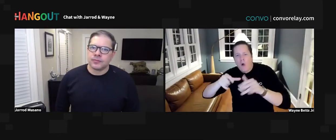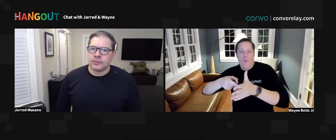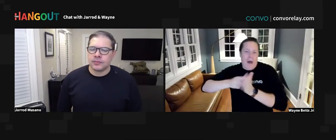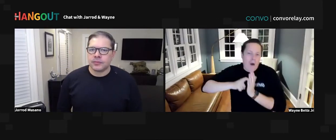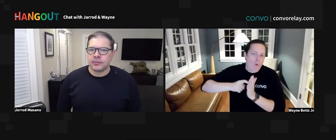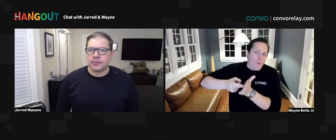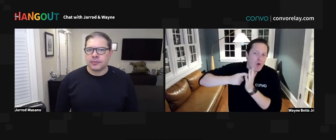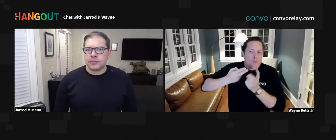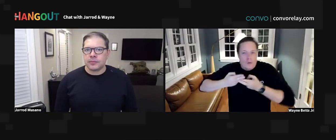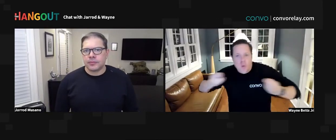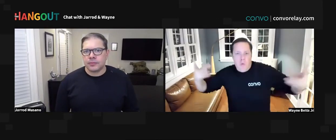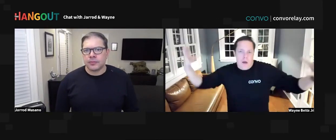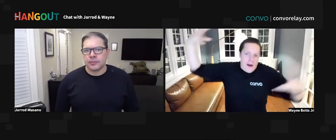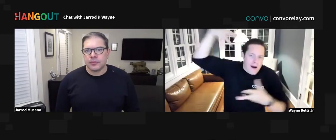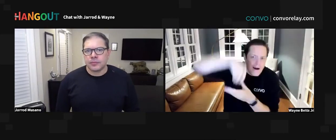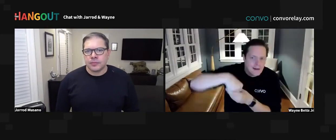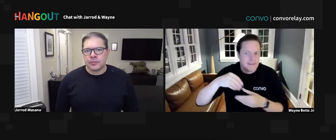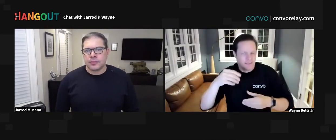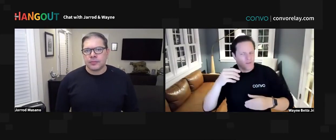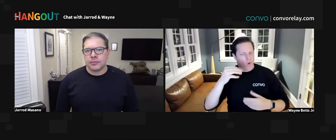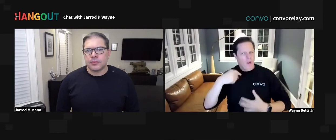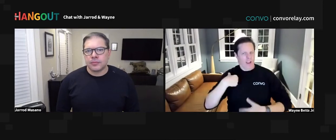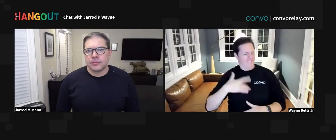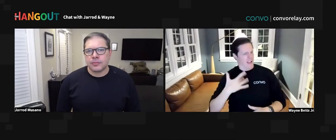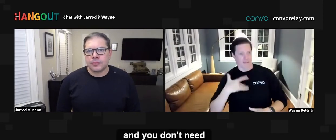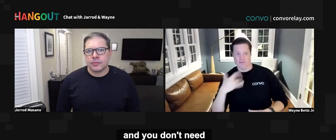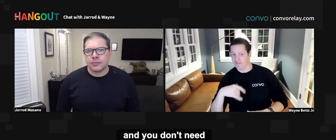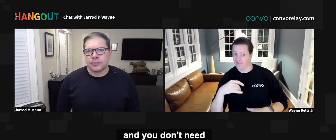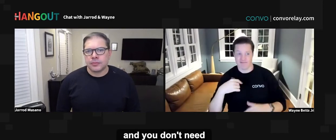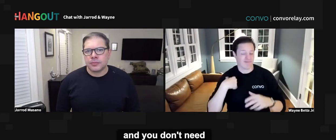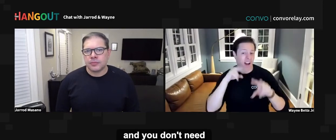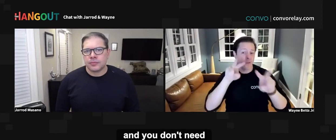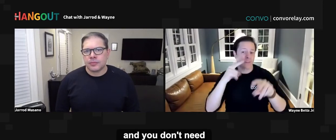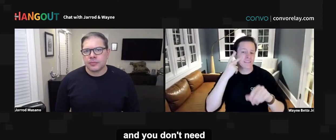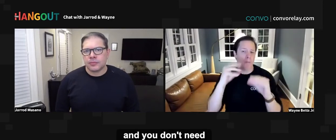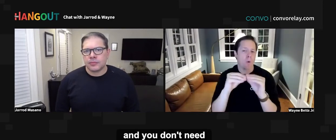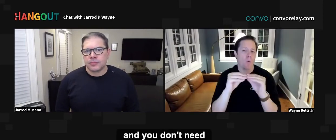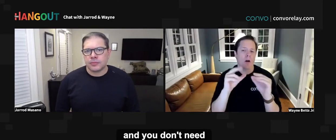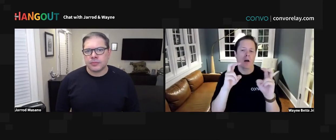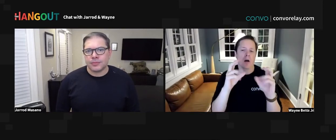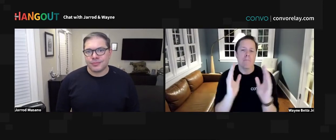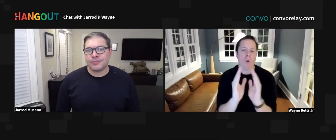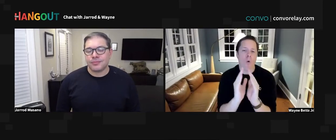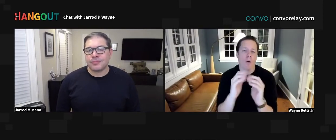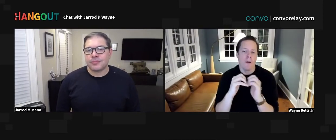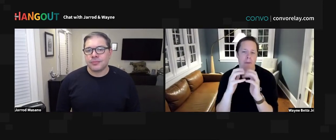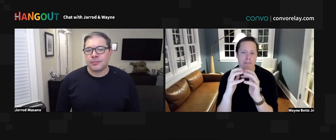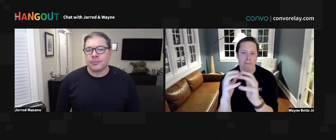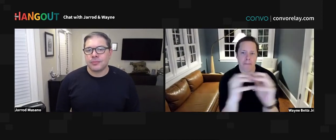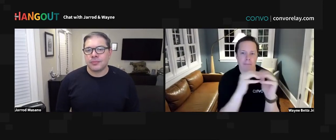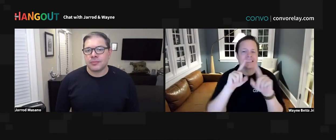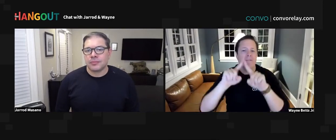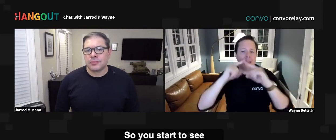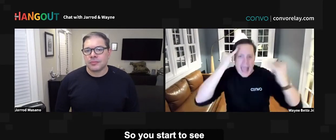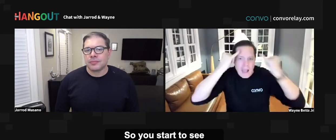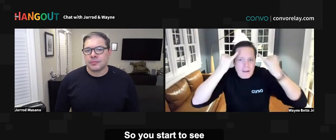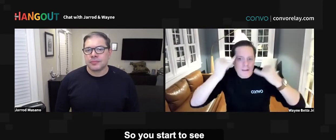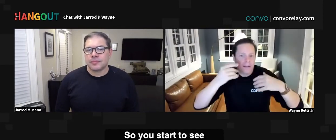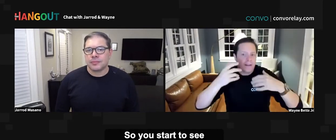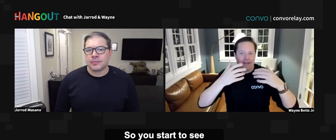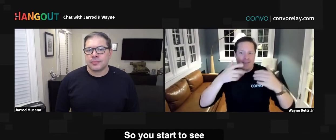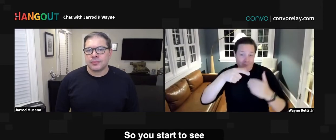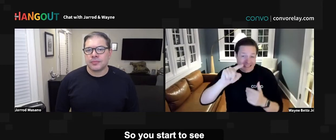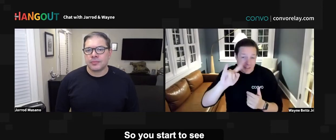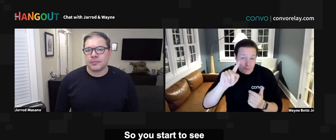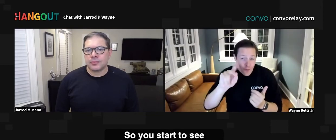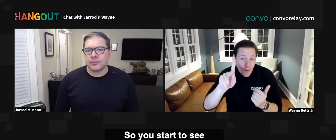home business from home, right? You don't need to have engineers. You don't need to have requirements you needed 12 years ago. So you start